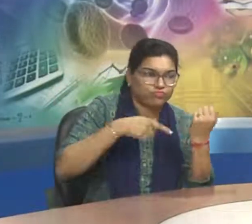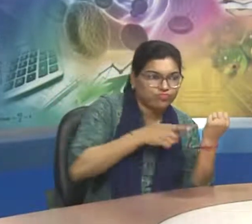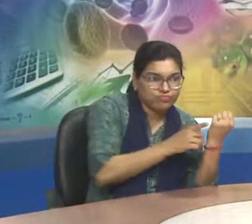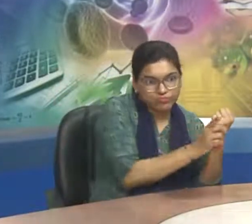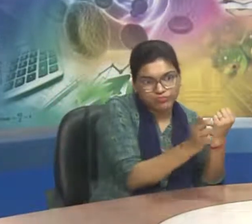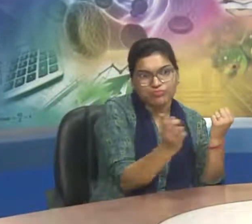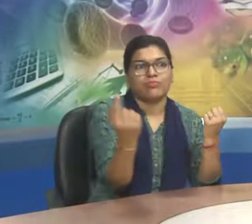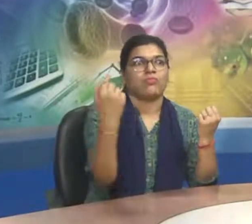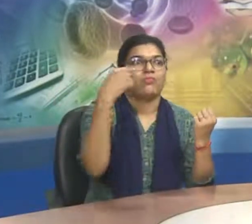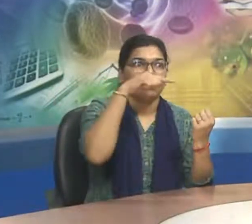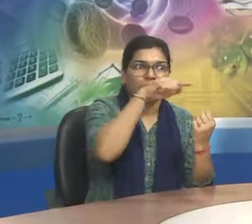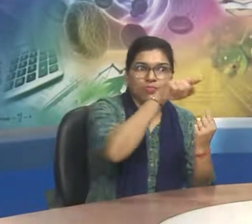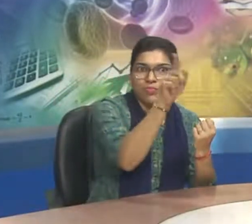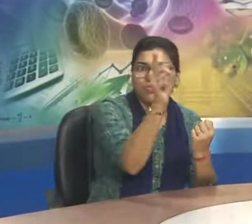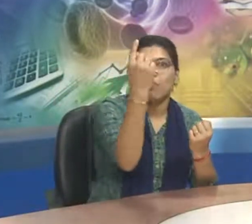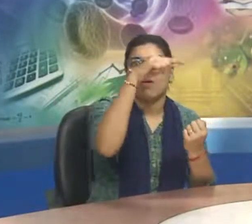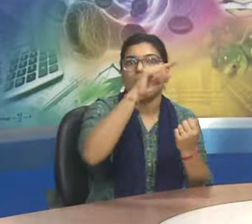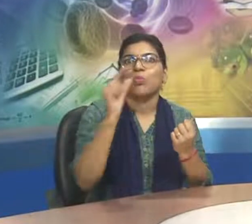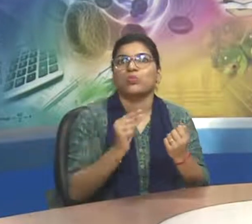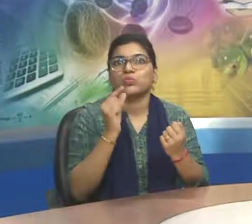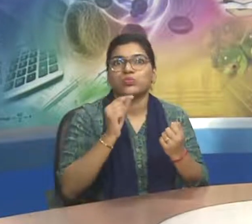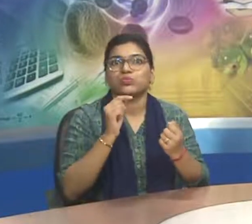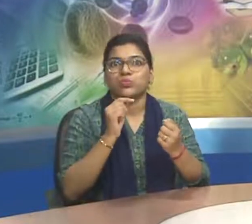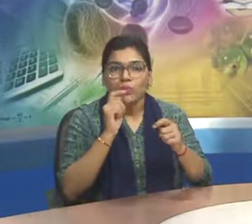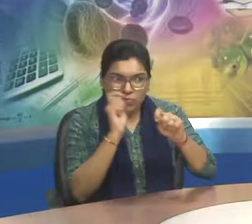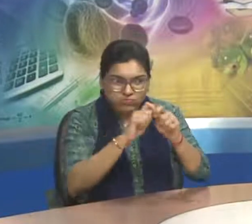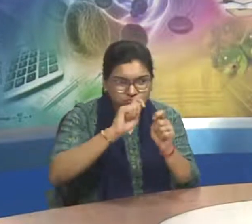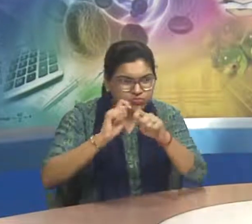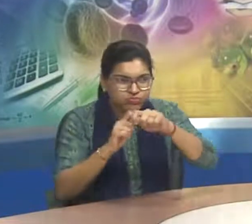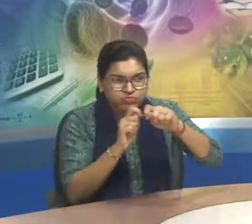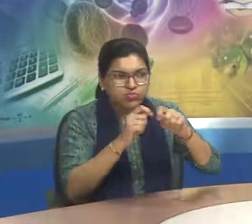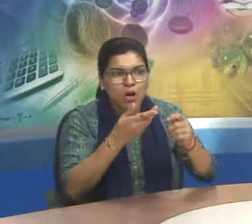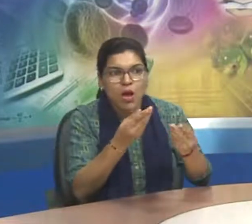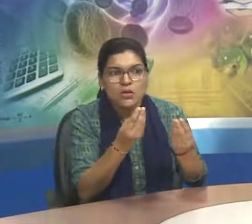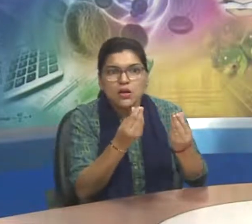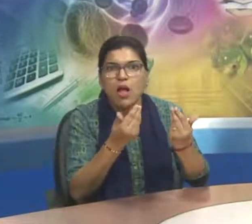You must have seen circular mountains, roads.